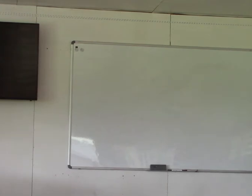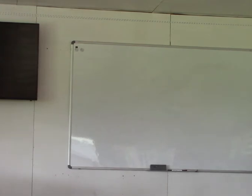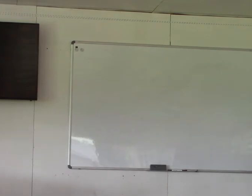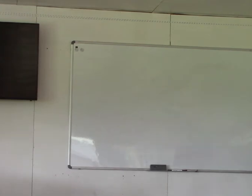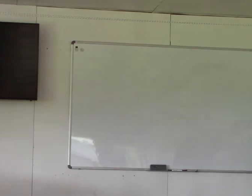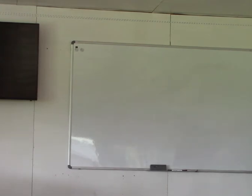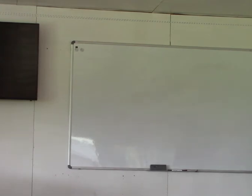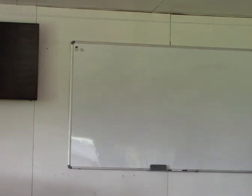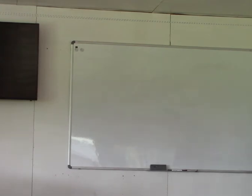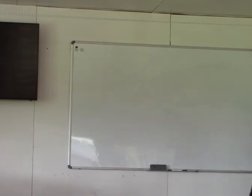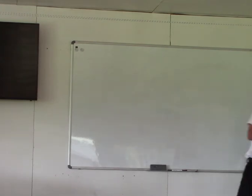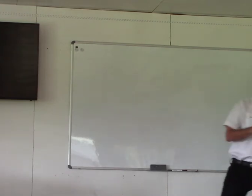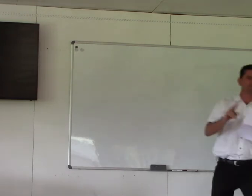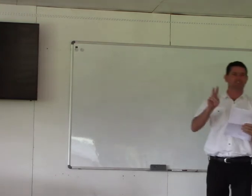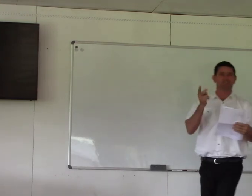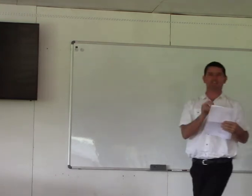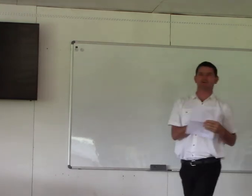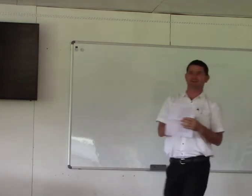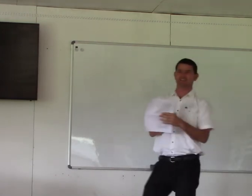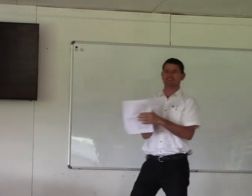There. Second one.